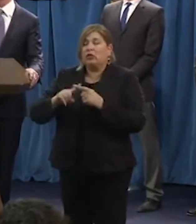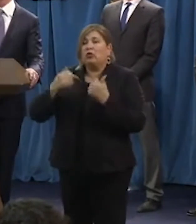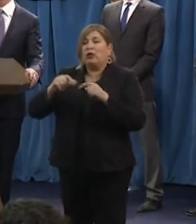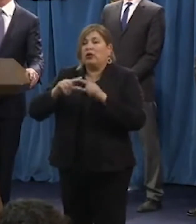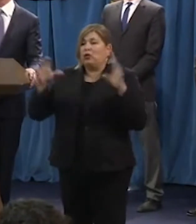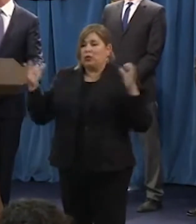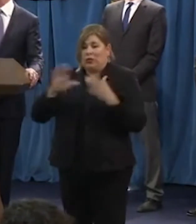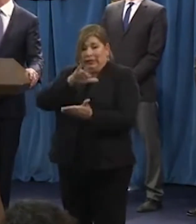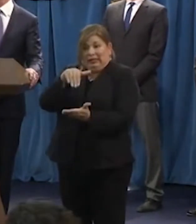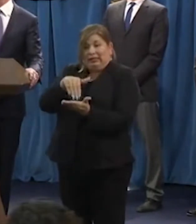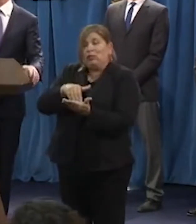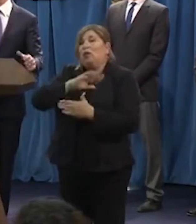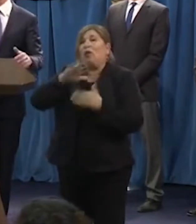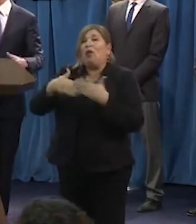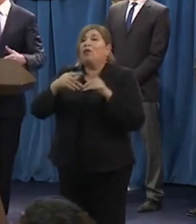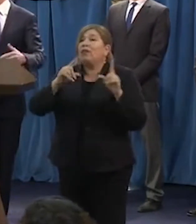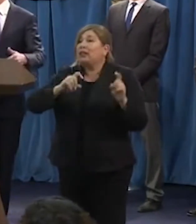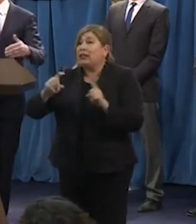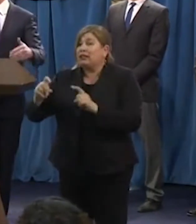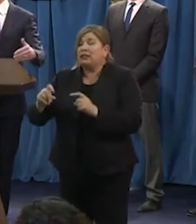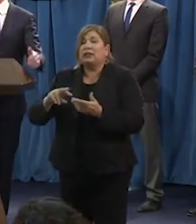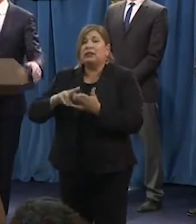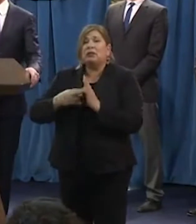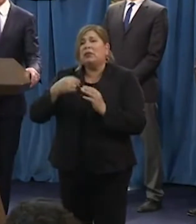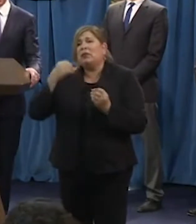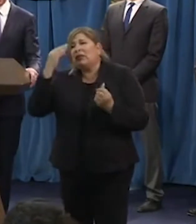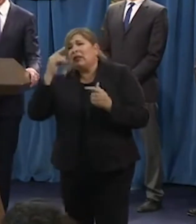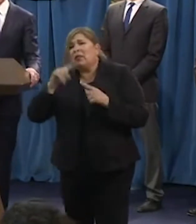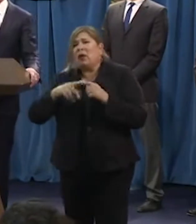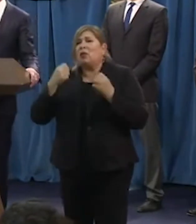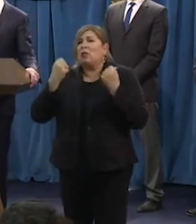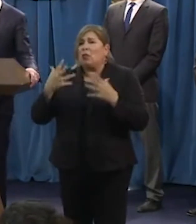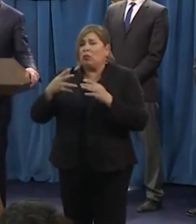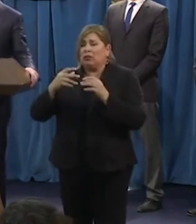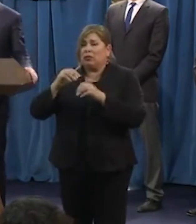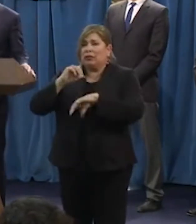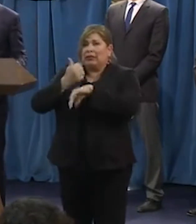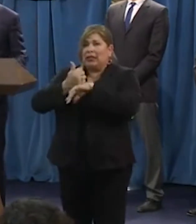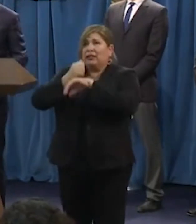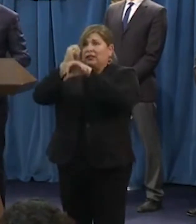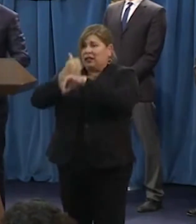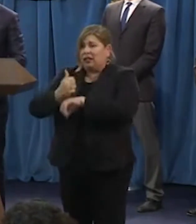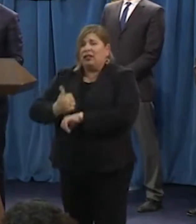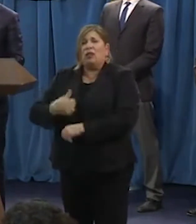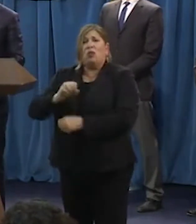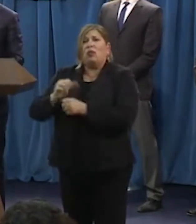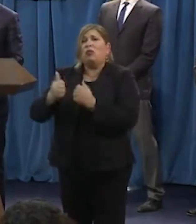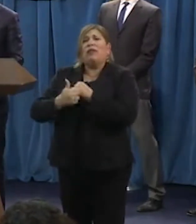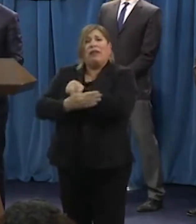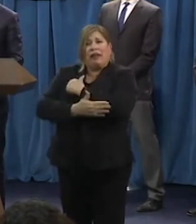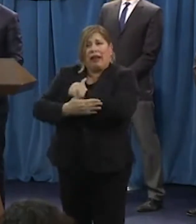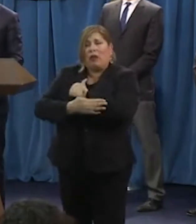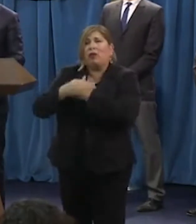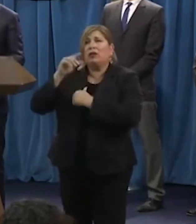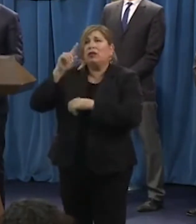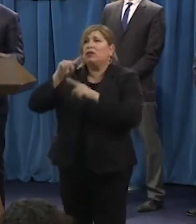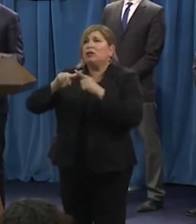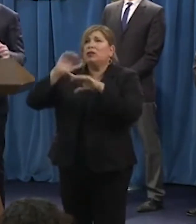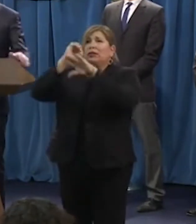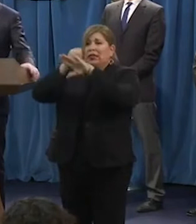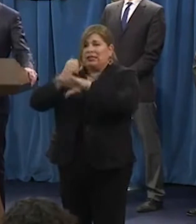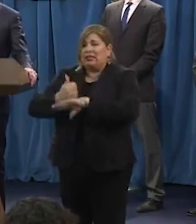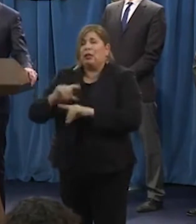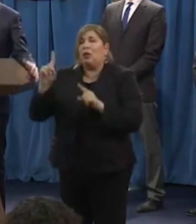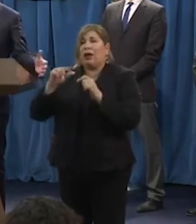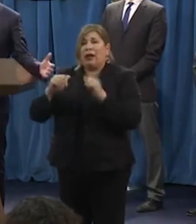2:30 to consider multiple sites throughout the state of California, working with county partners to set up